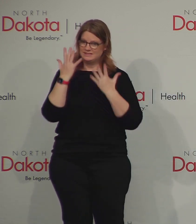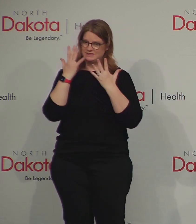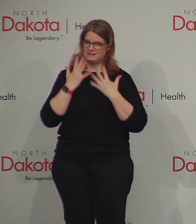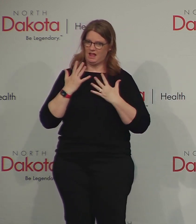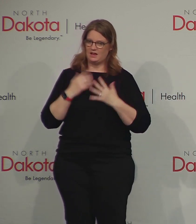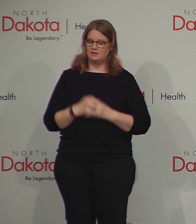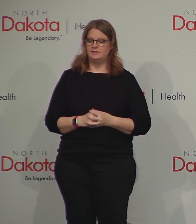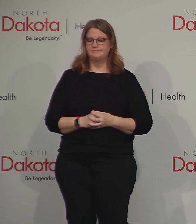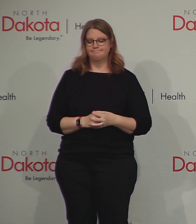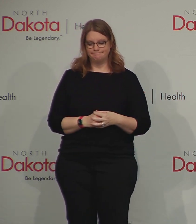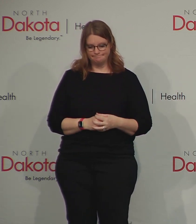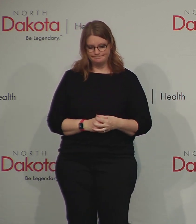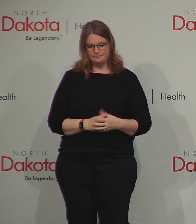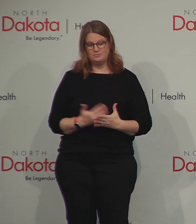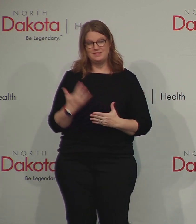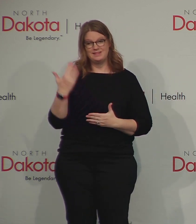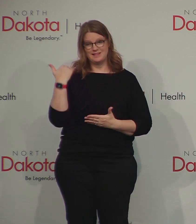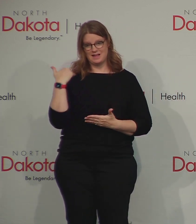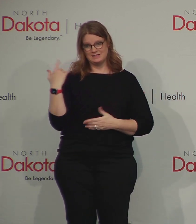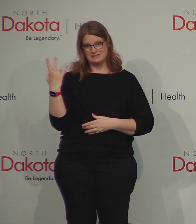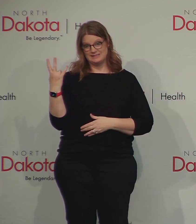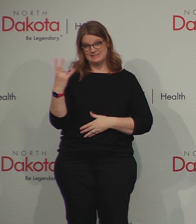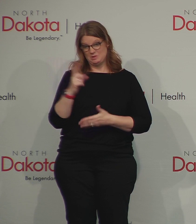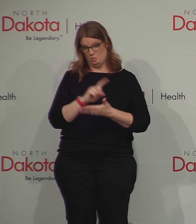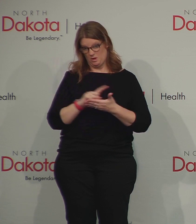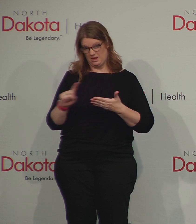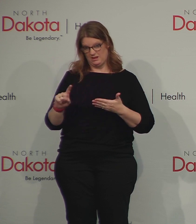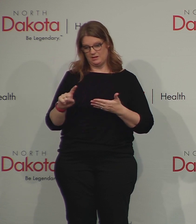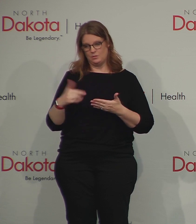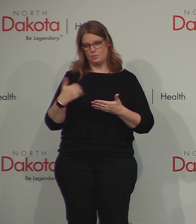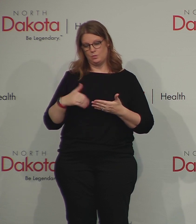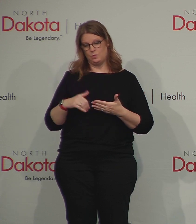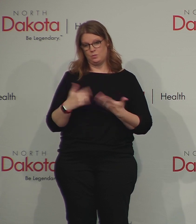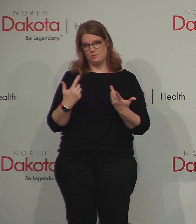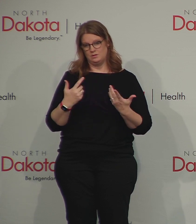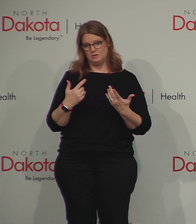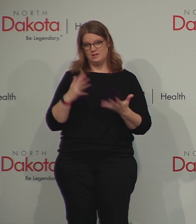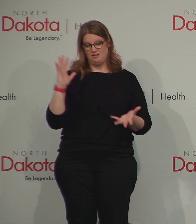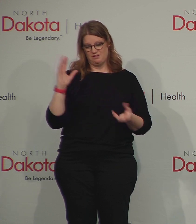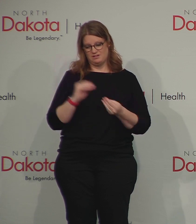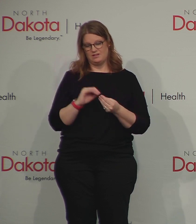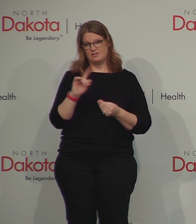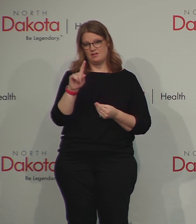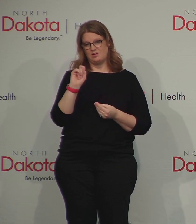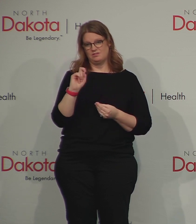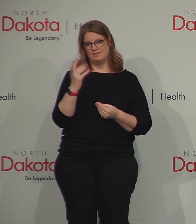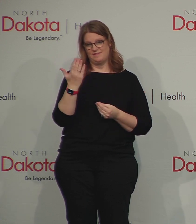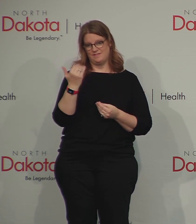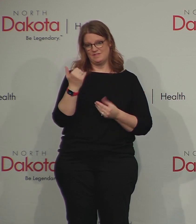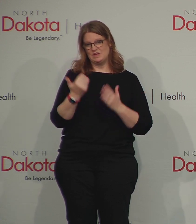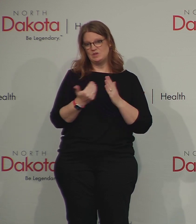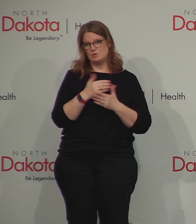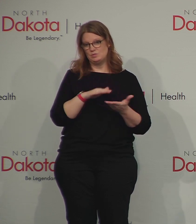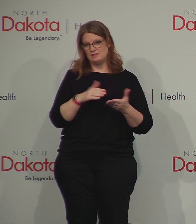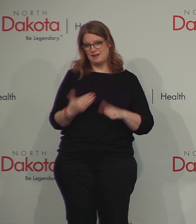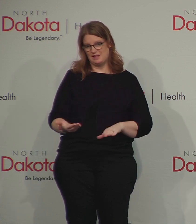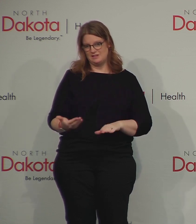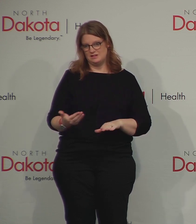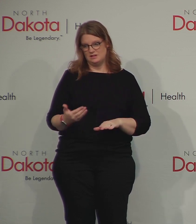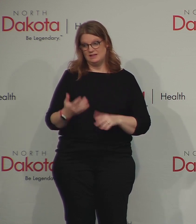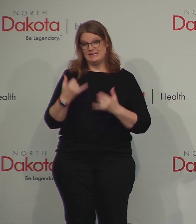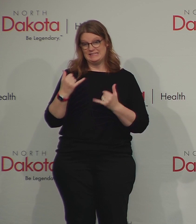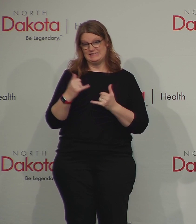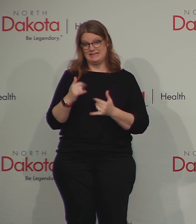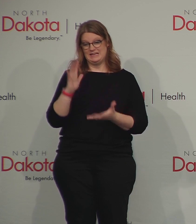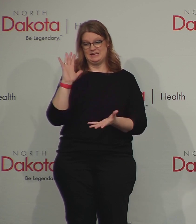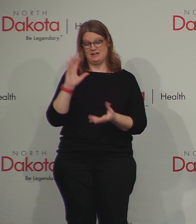that again over the last week we have had 115 more deaths in our state, including 27 today.